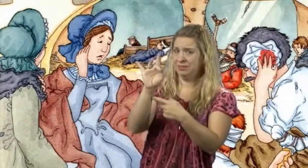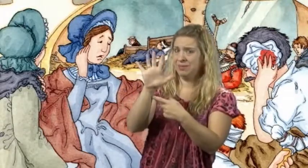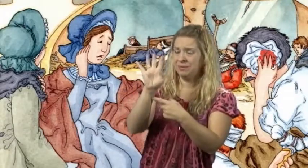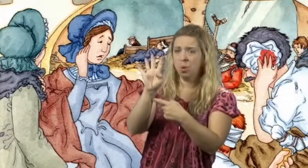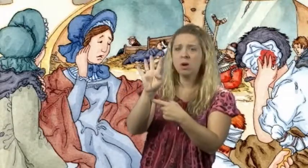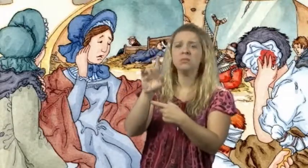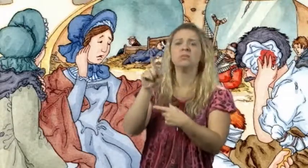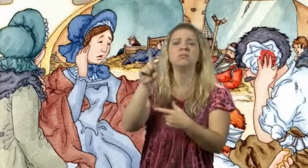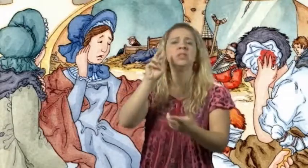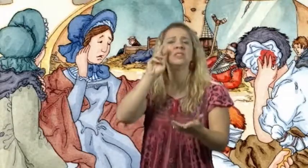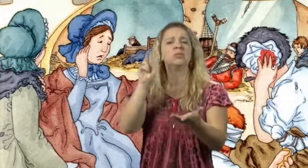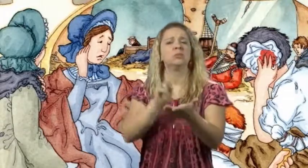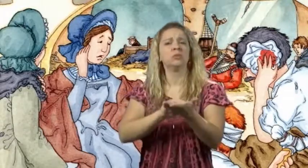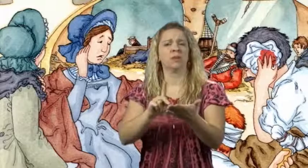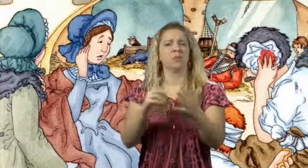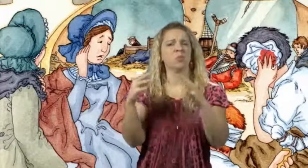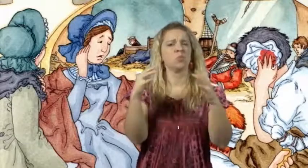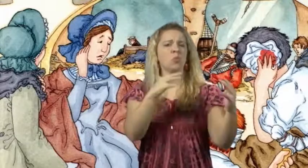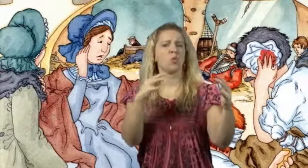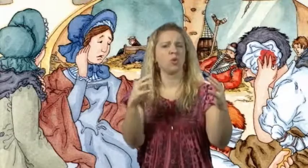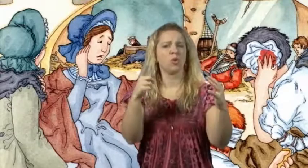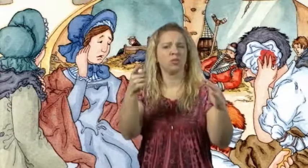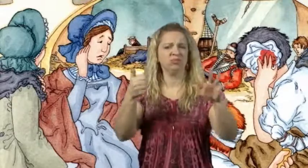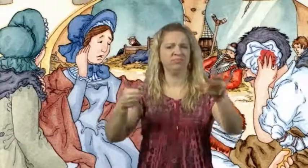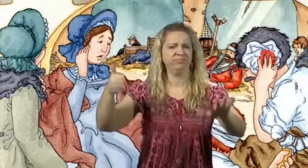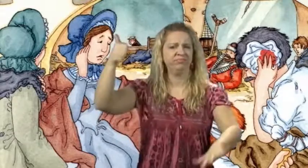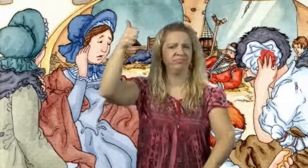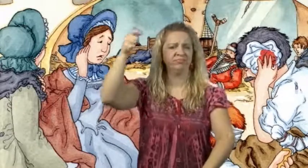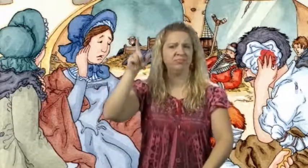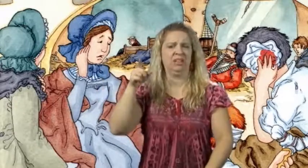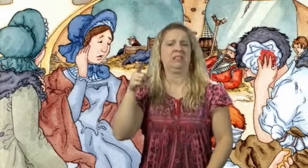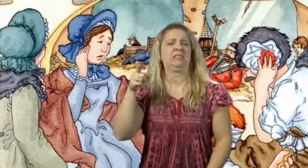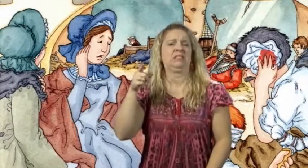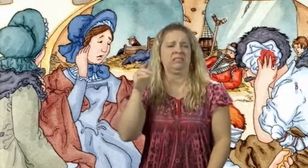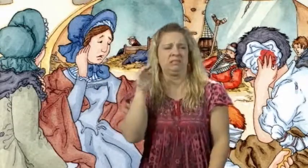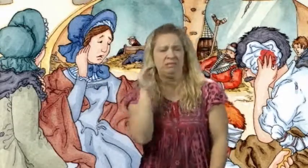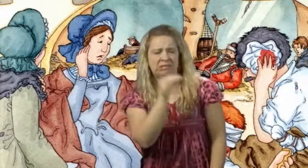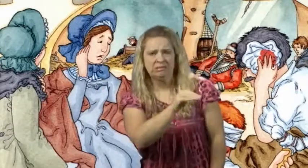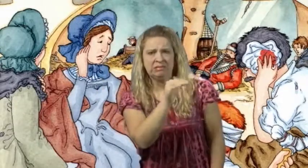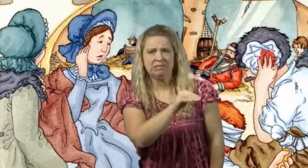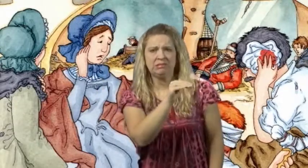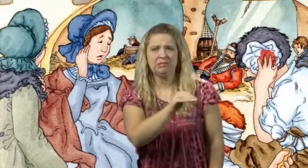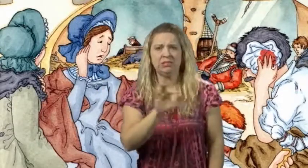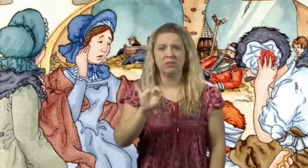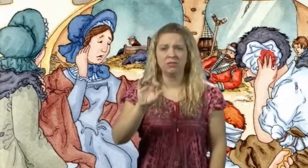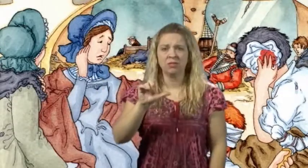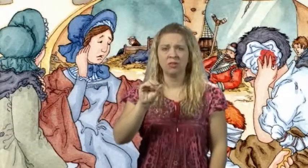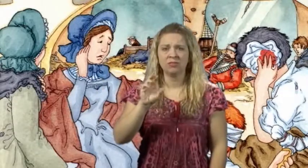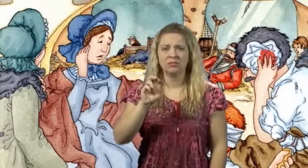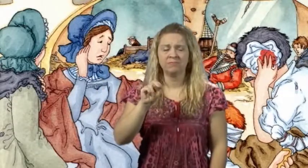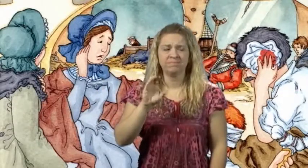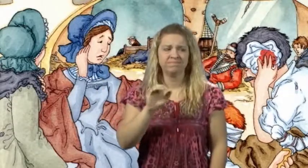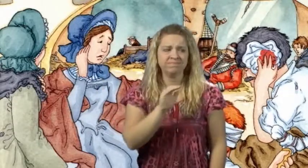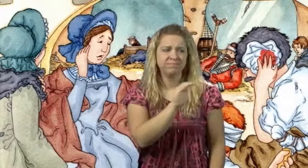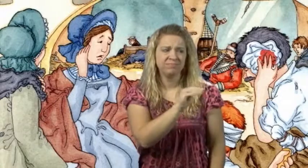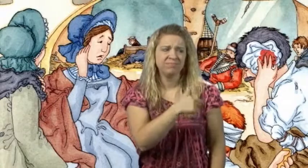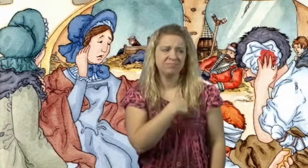On October 15, 1854, the Secretary at War asked Florence Nightingale to select a group